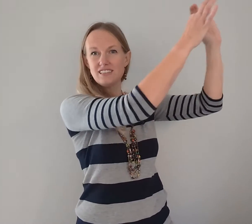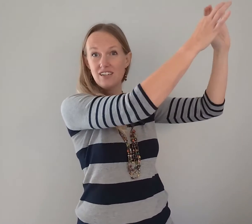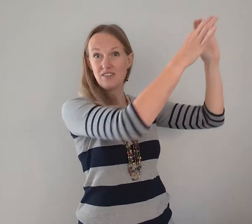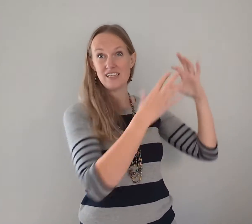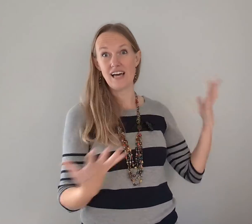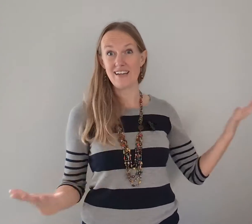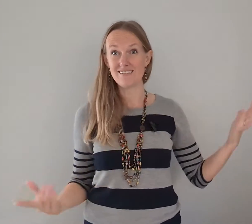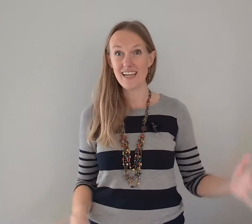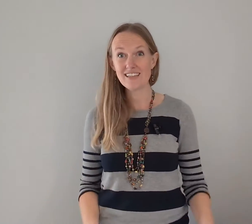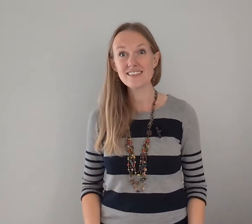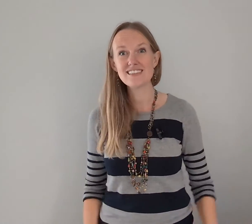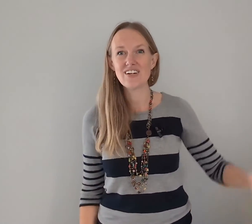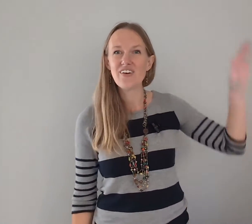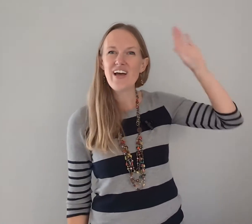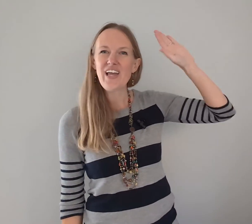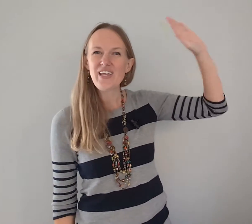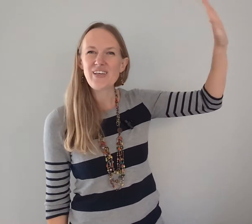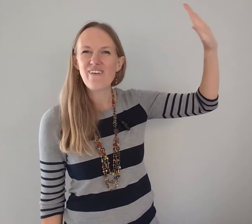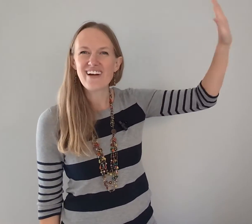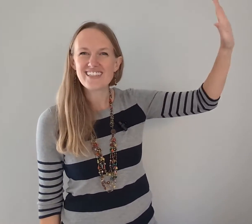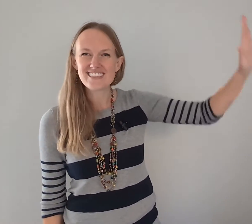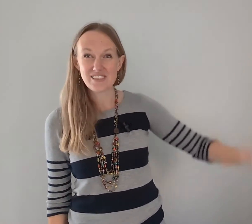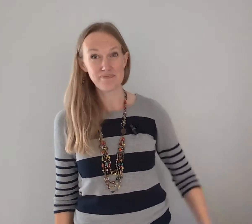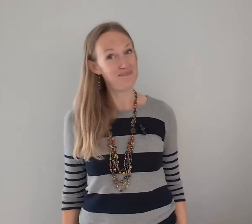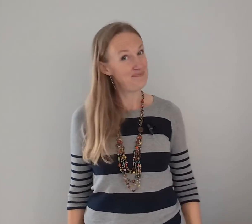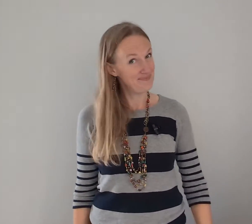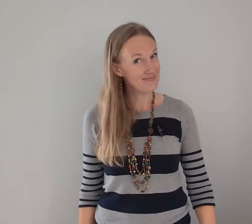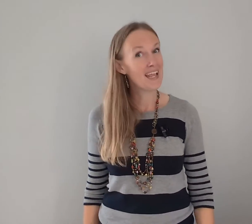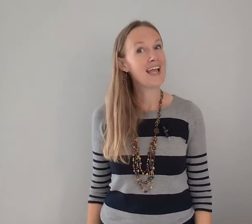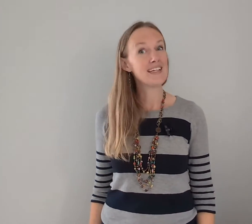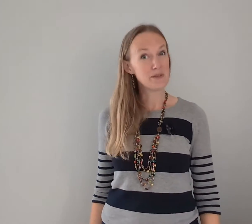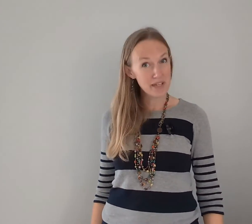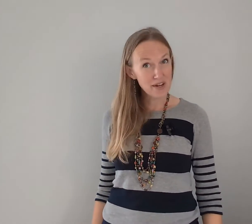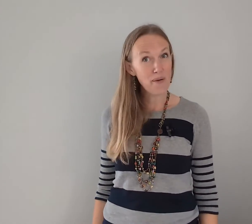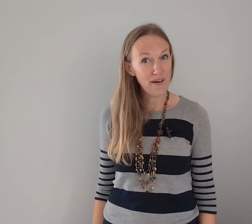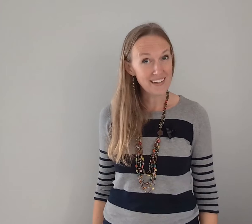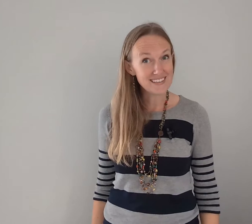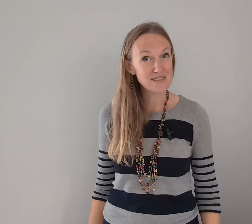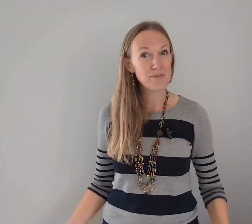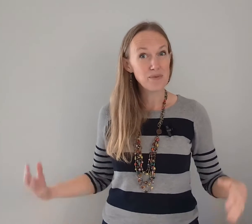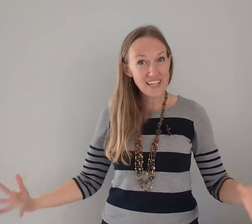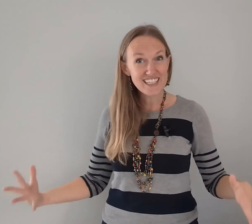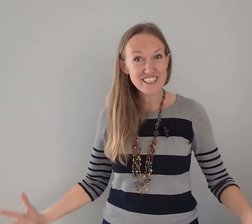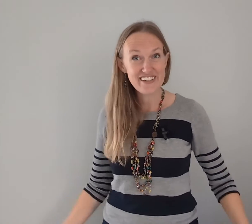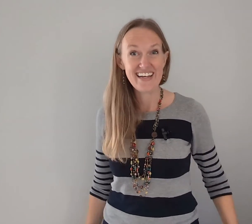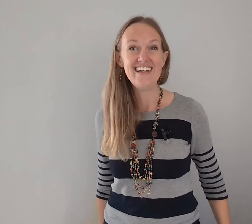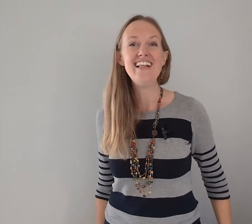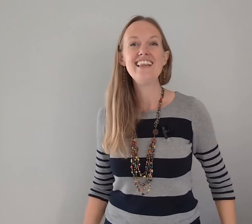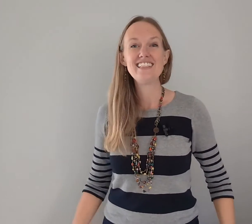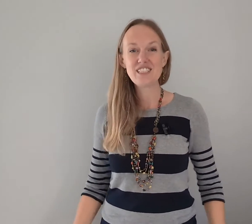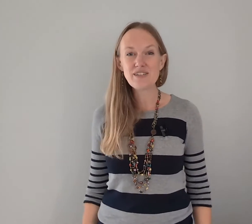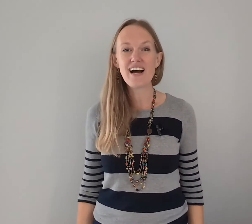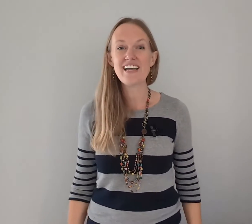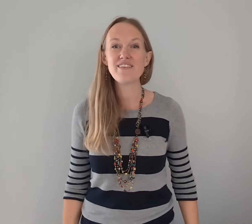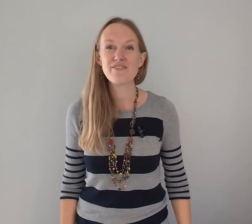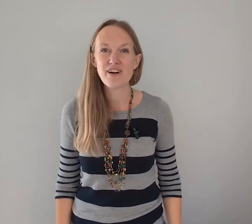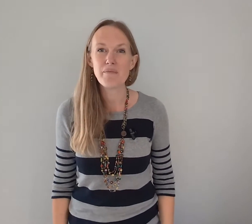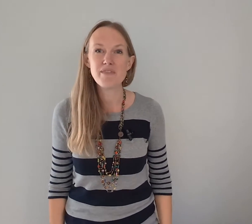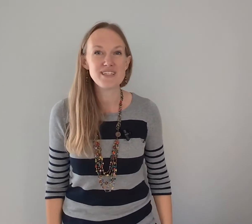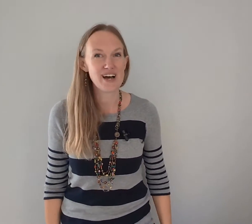and go like that. Okay, so yours. It's a big chorus. We can do it. Let's try it from the